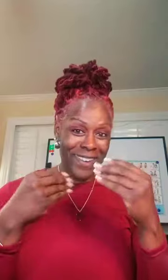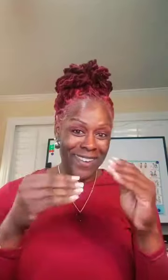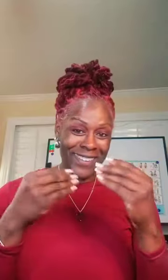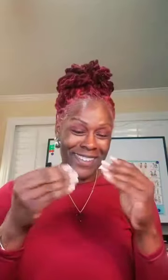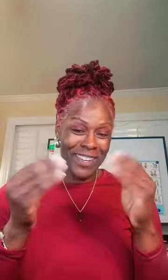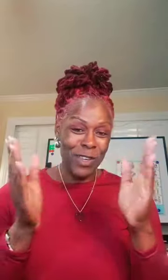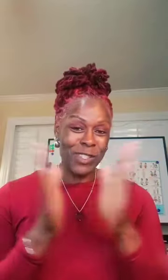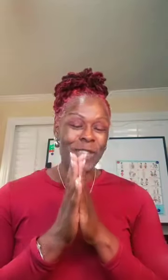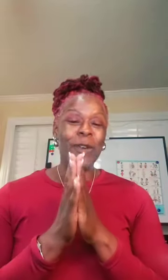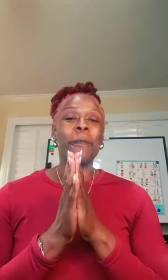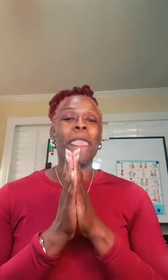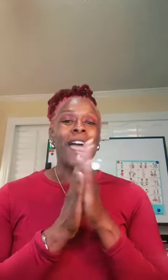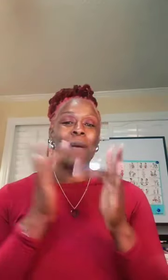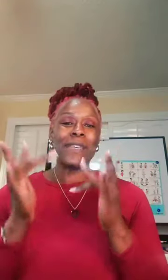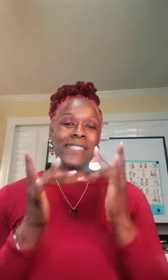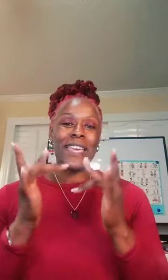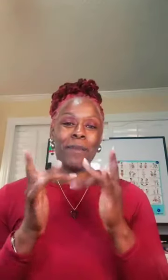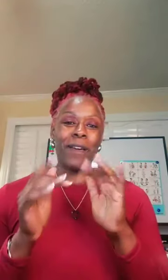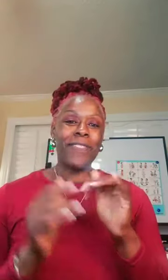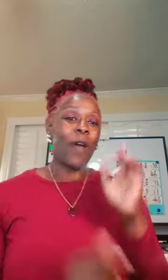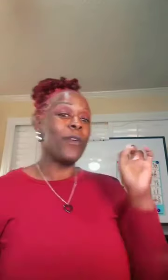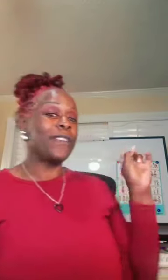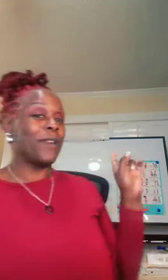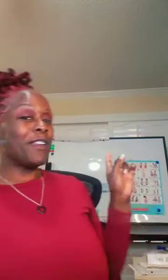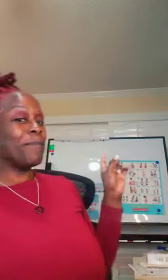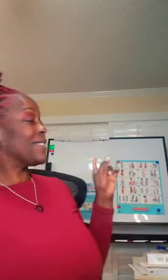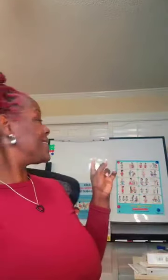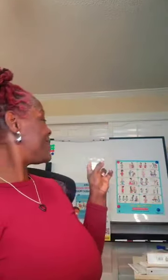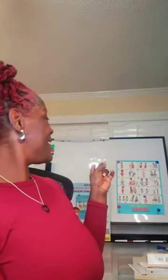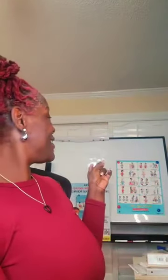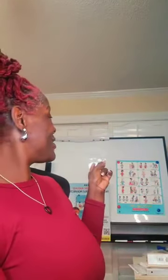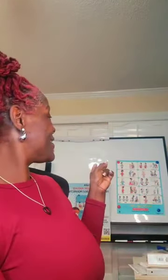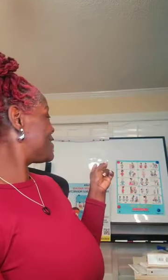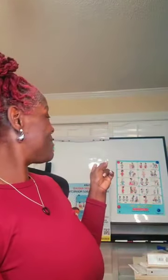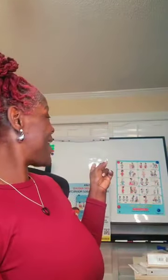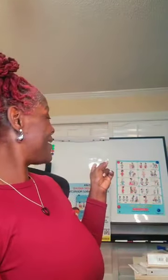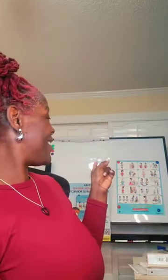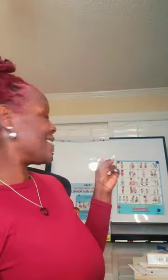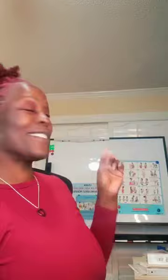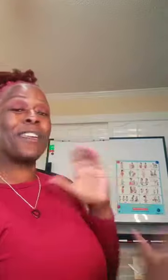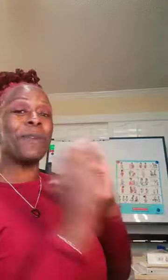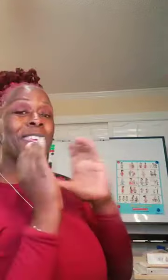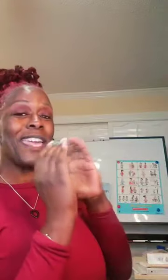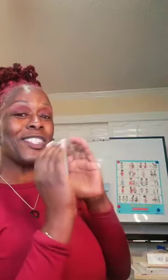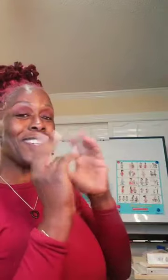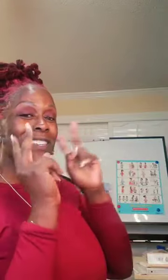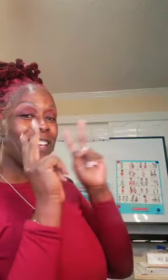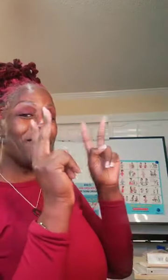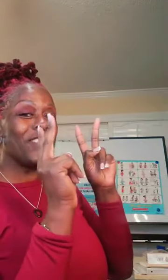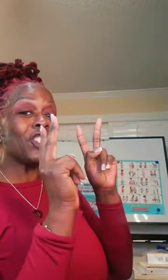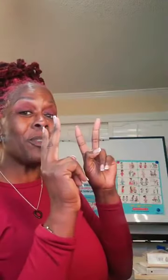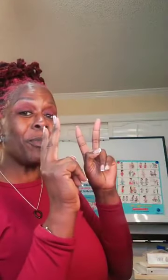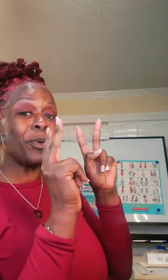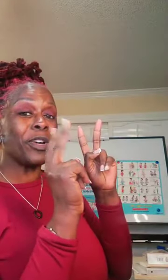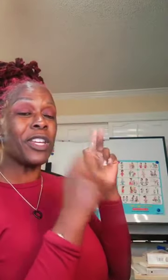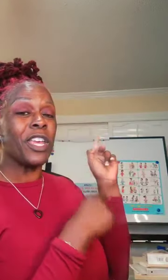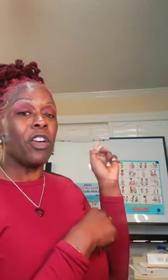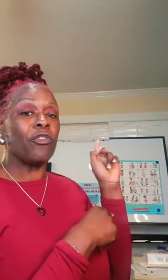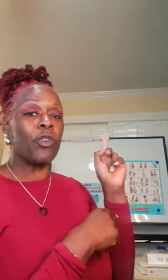market. So I'm excited about that. One of them is one of those back there. It's a communication vision board for